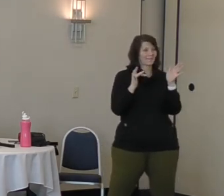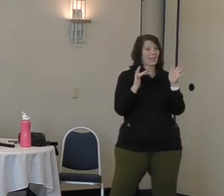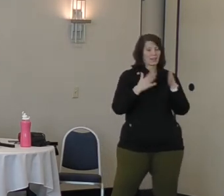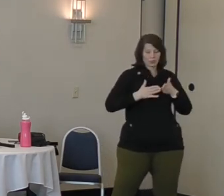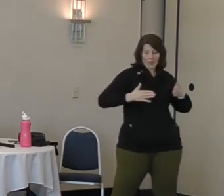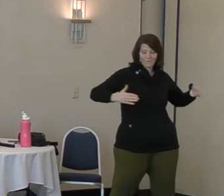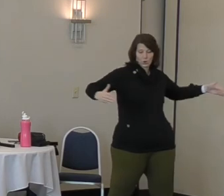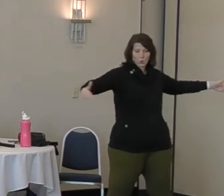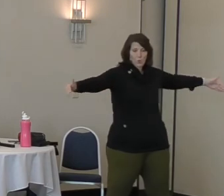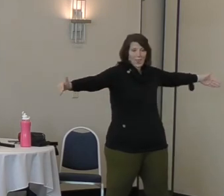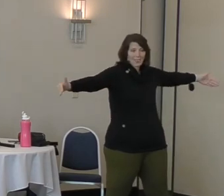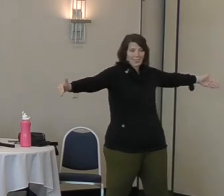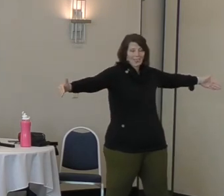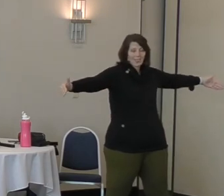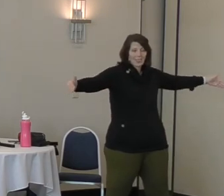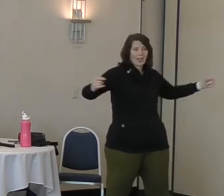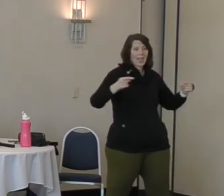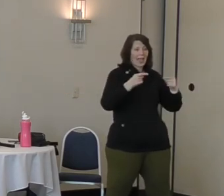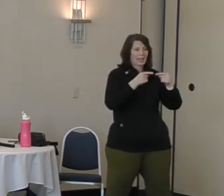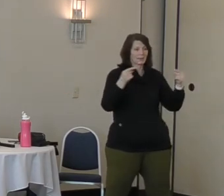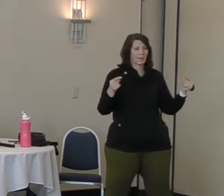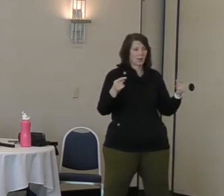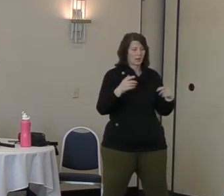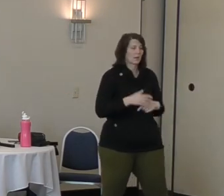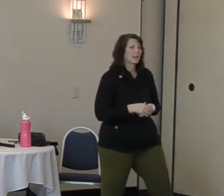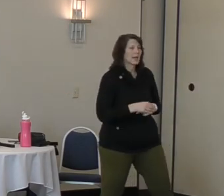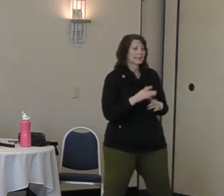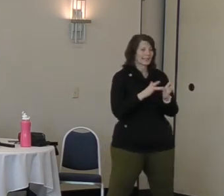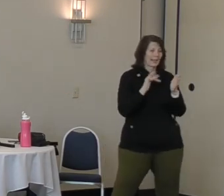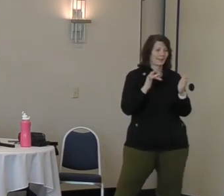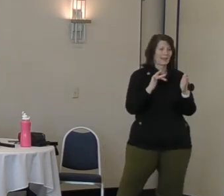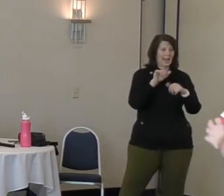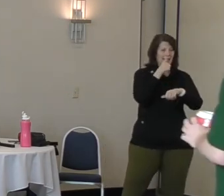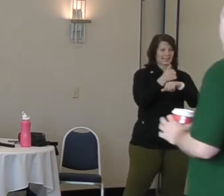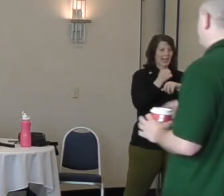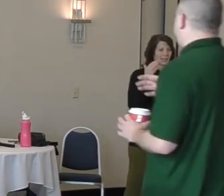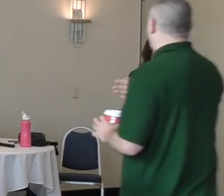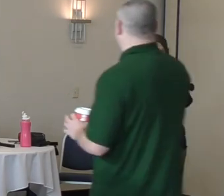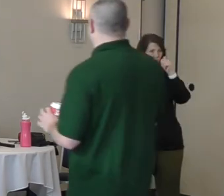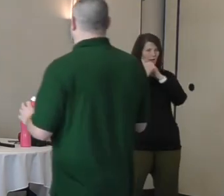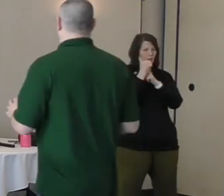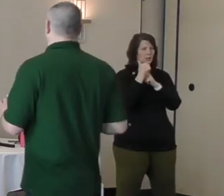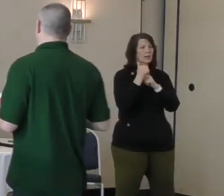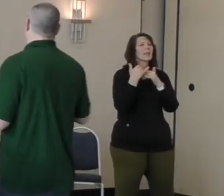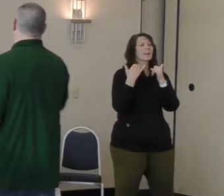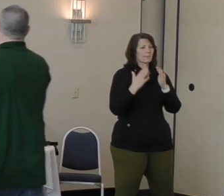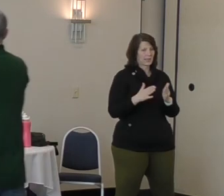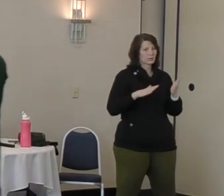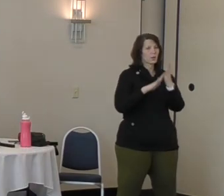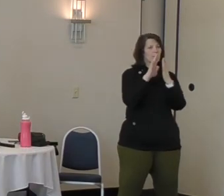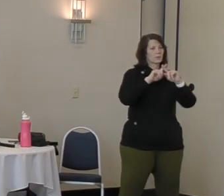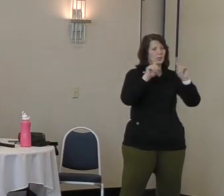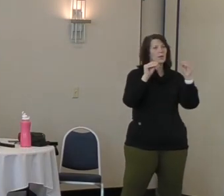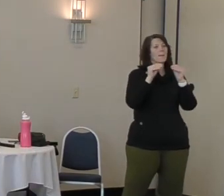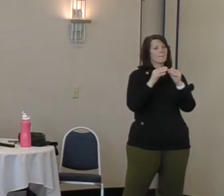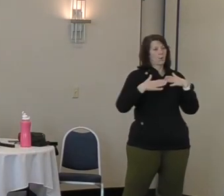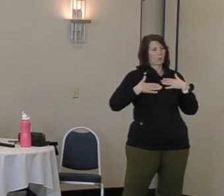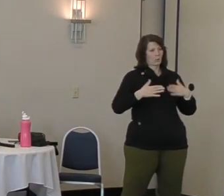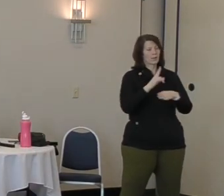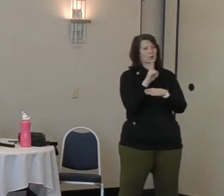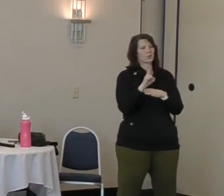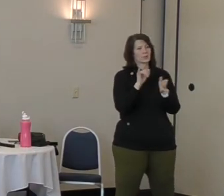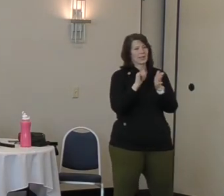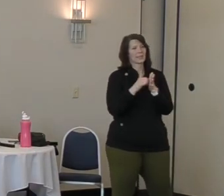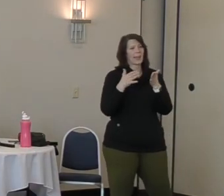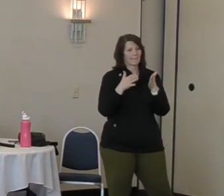width as opposed to take advantage of a set structure, then players are going to approach it differently, and they're going to be more willing to use it in